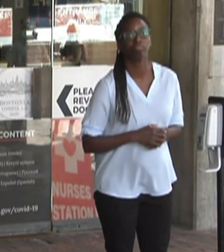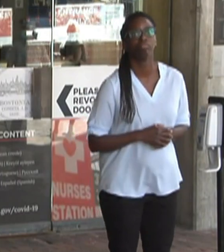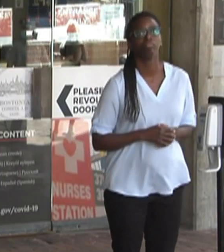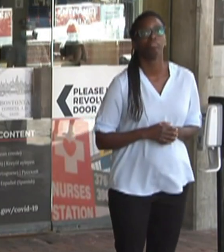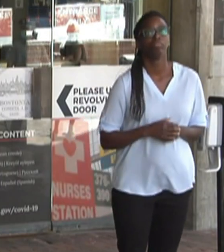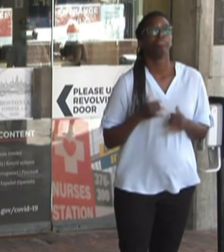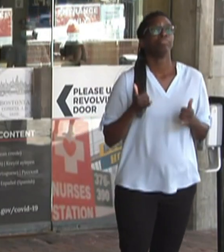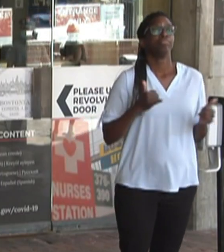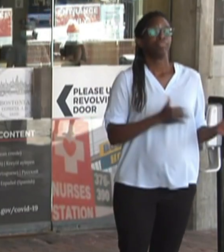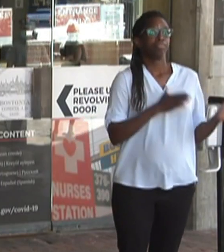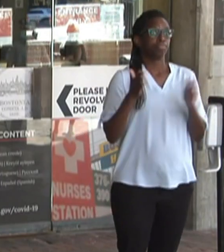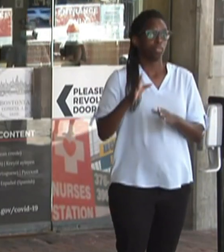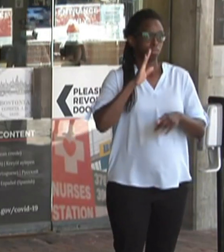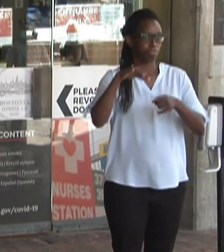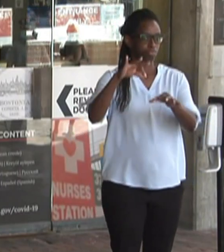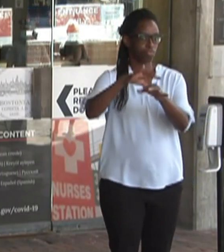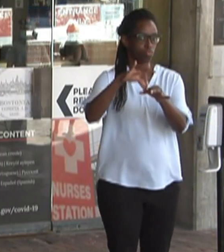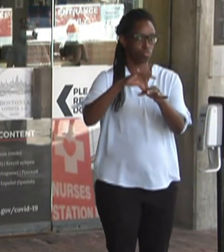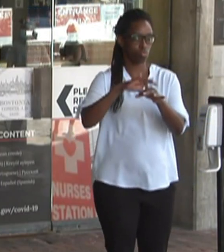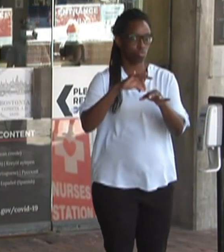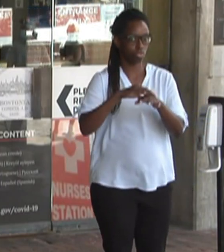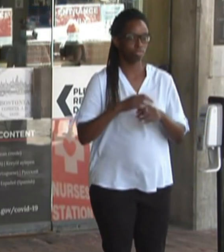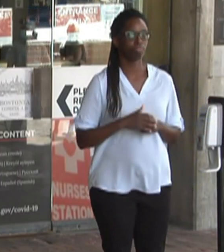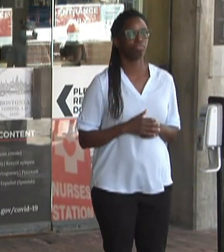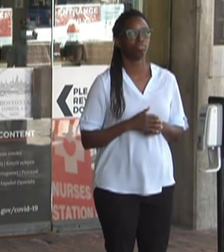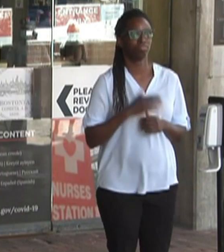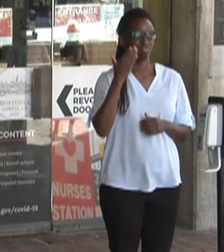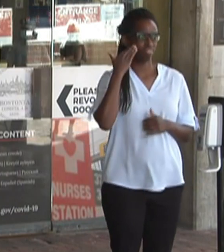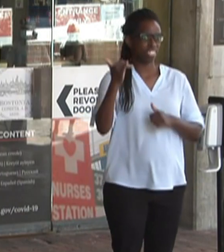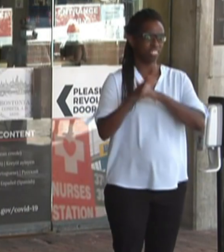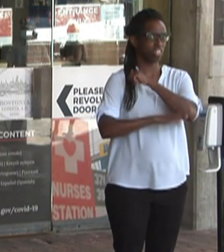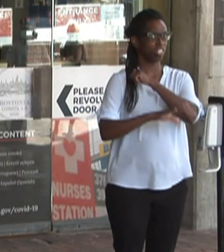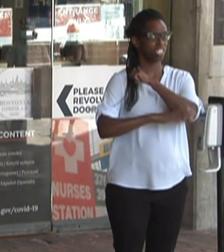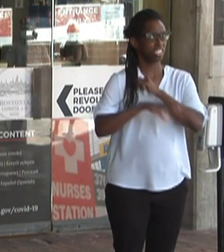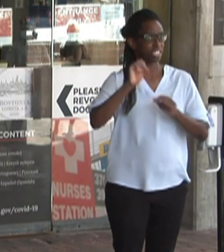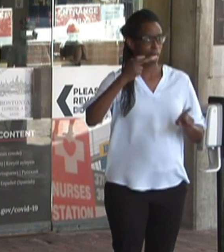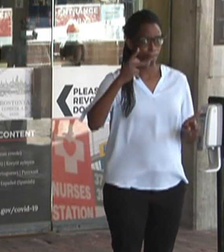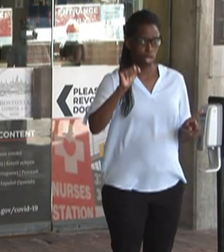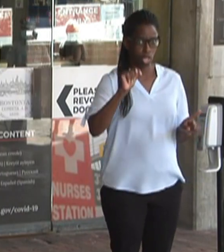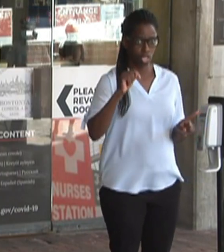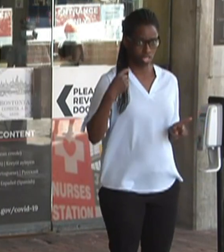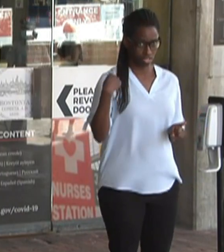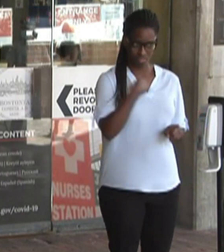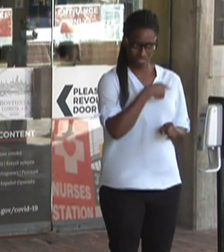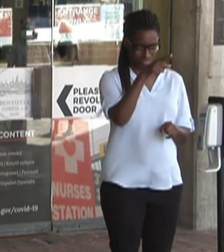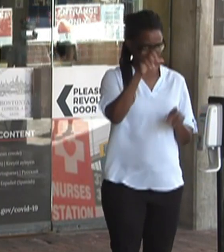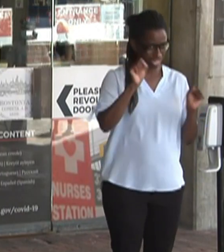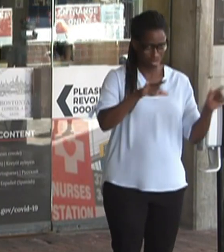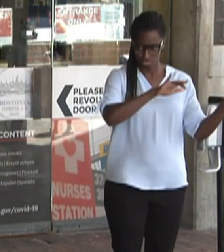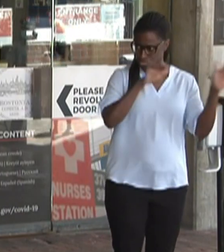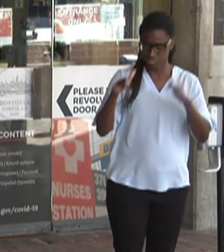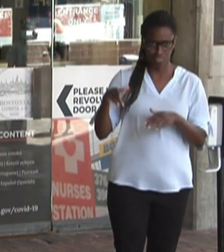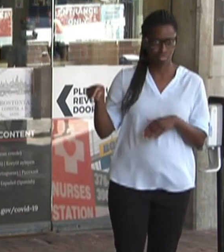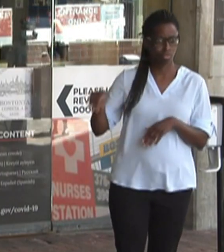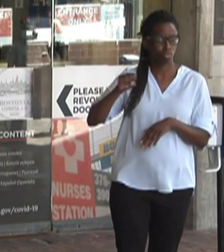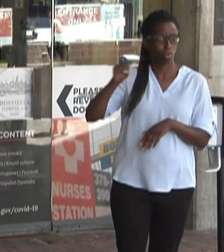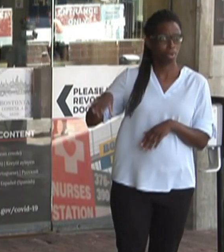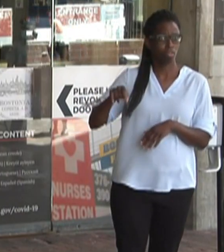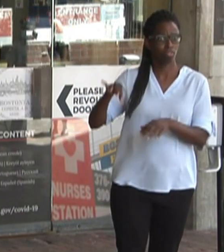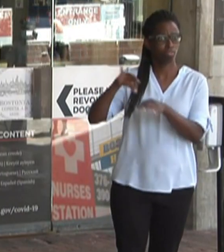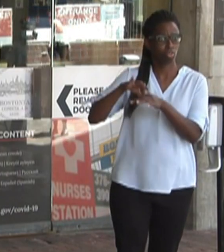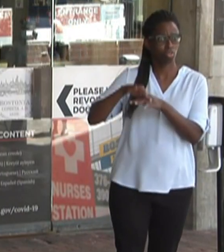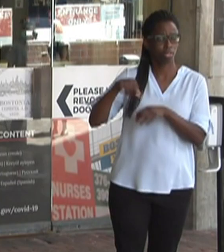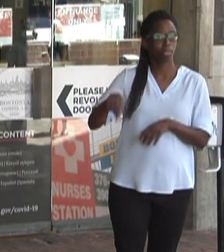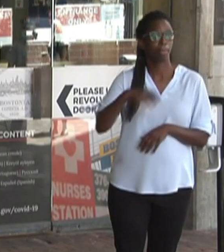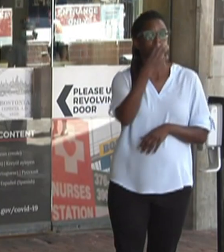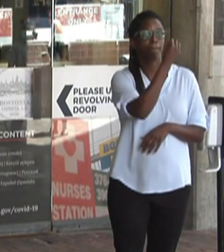currently in the city of Boston and runs through Friday. You can vote here at City Hall Monday through Friday from 9 to 5. Tomorrow